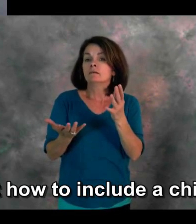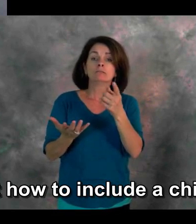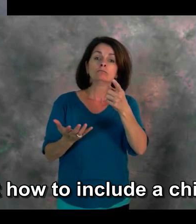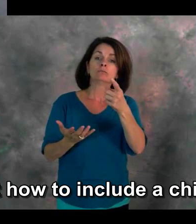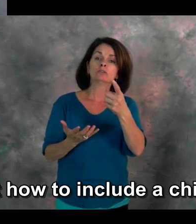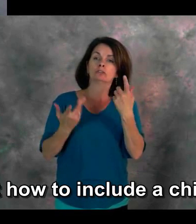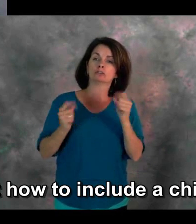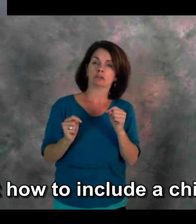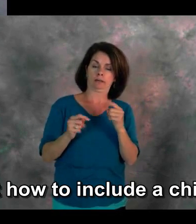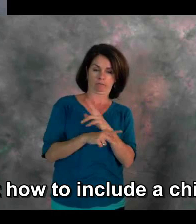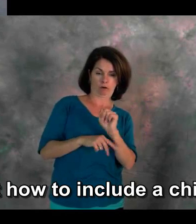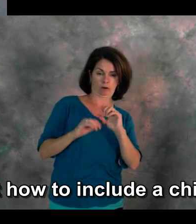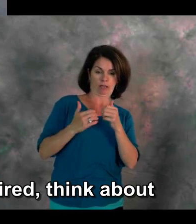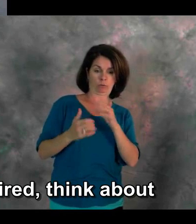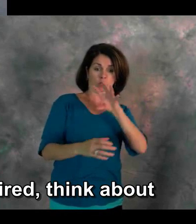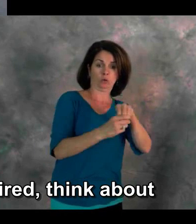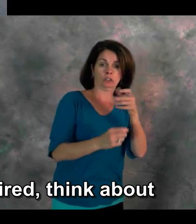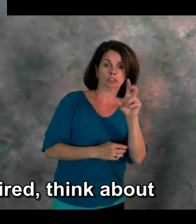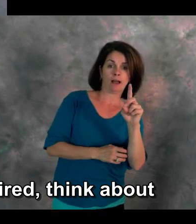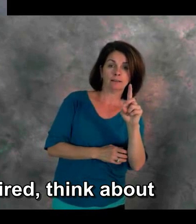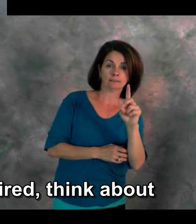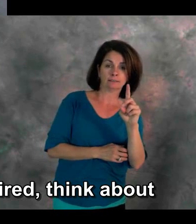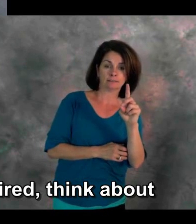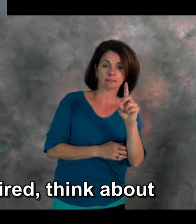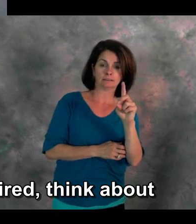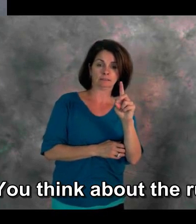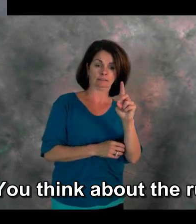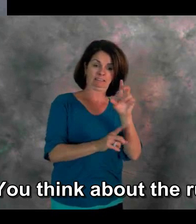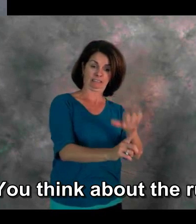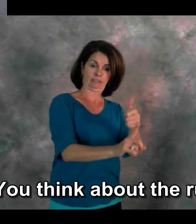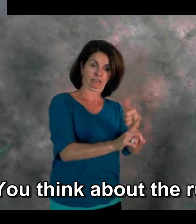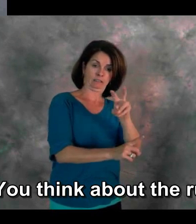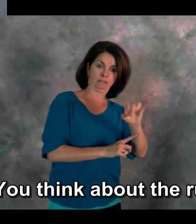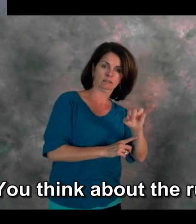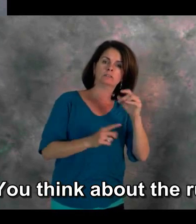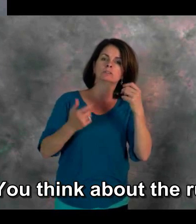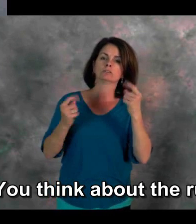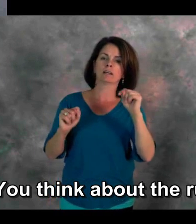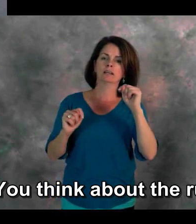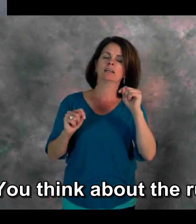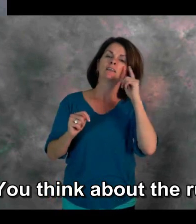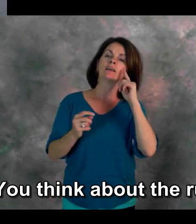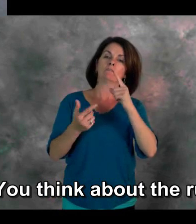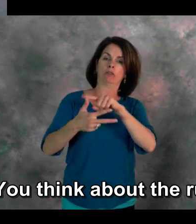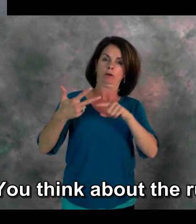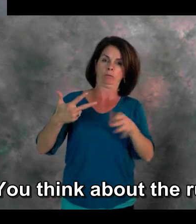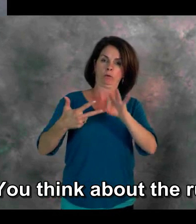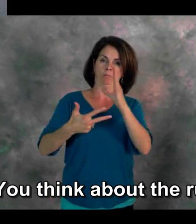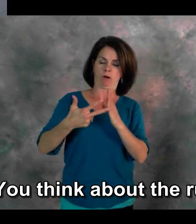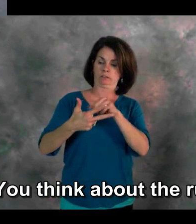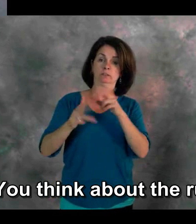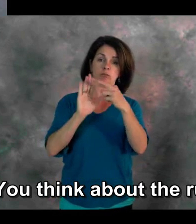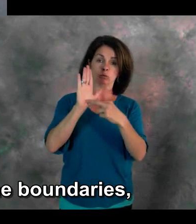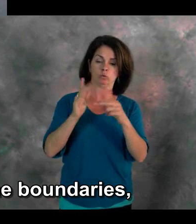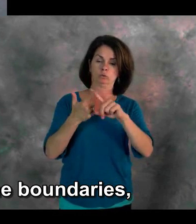When you're thinking about how to include a child who's visually impaired, think about a couple, three main points in a sport. You think about the